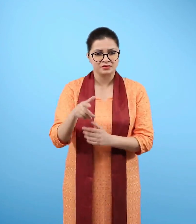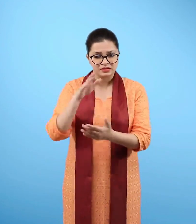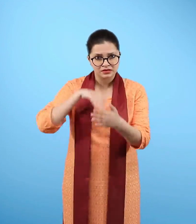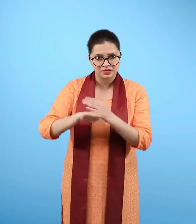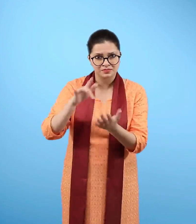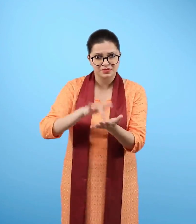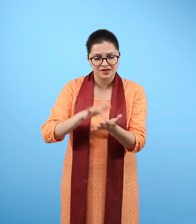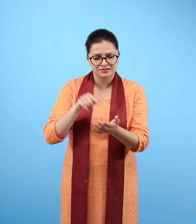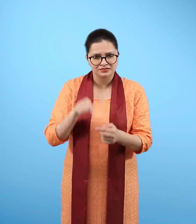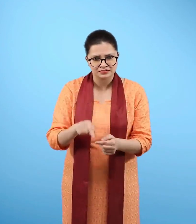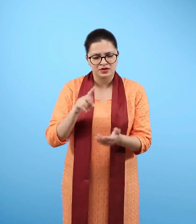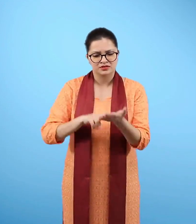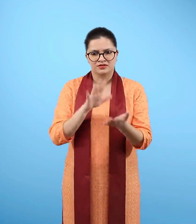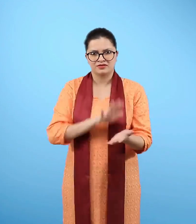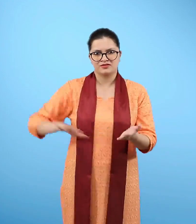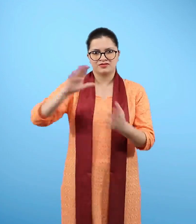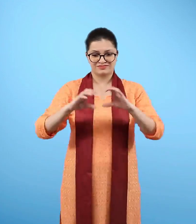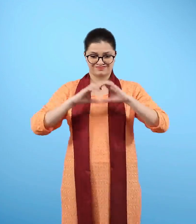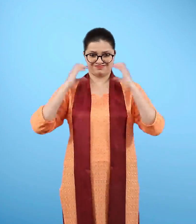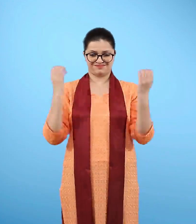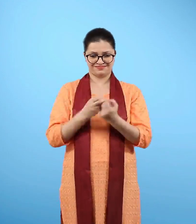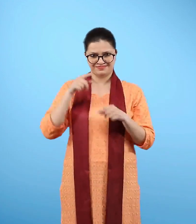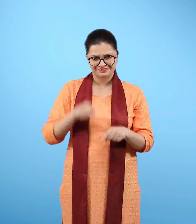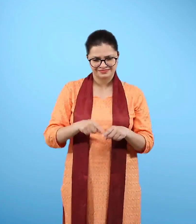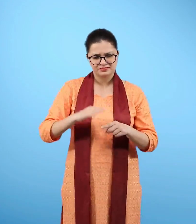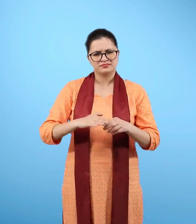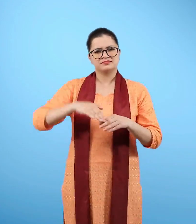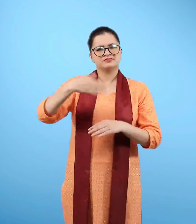Stadium and India Gate clearly marked on the map.